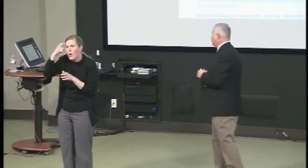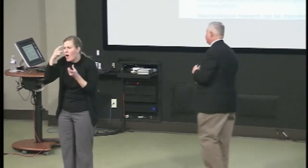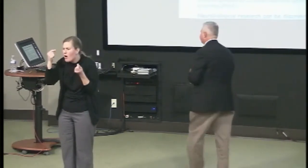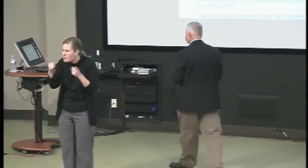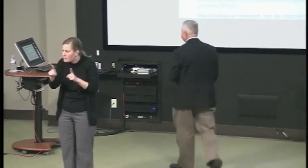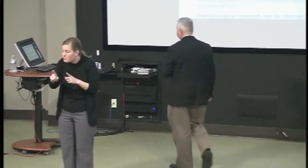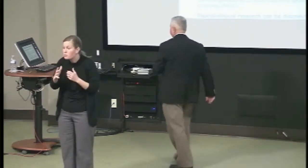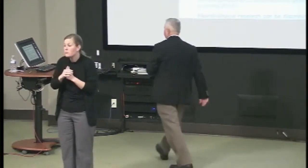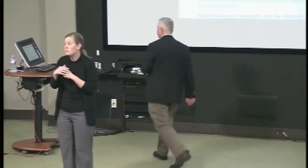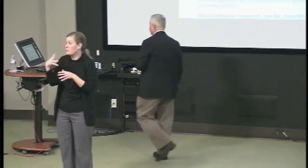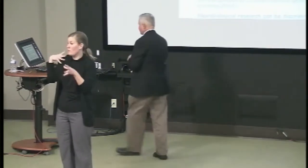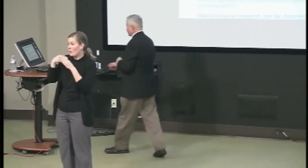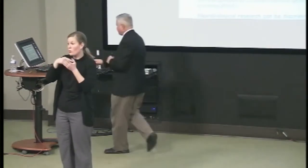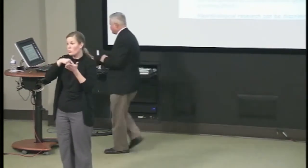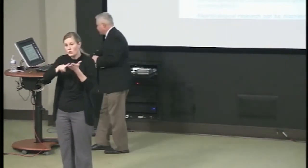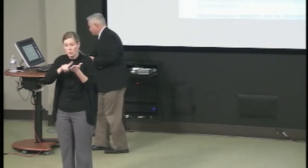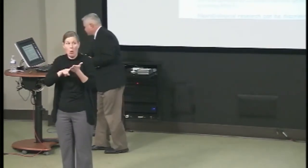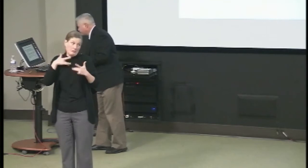time.